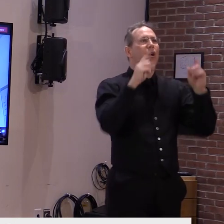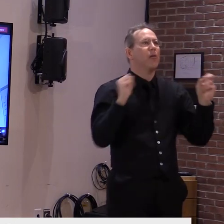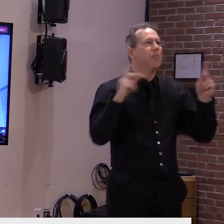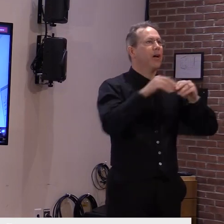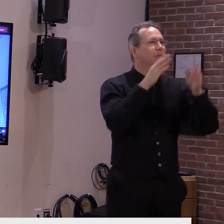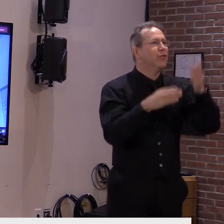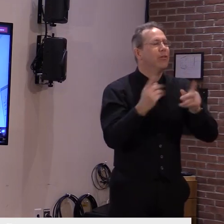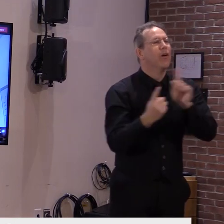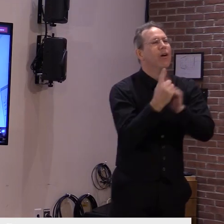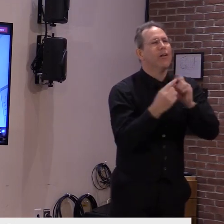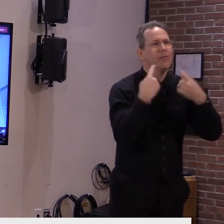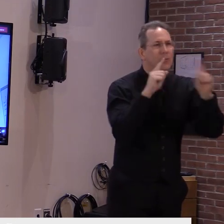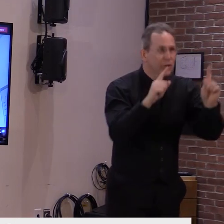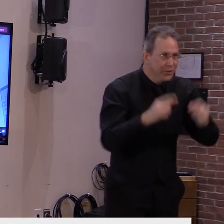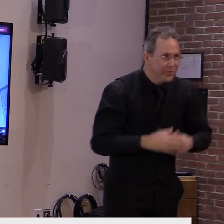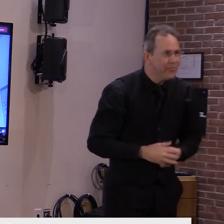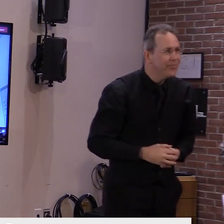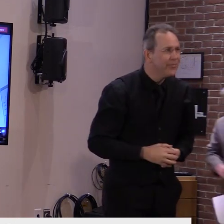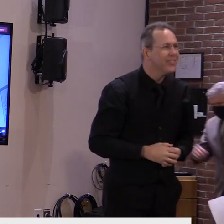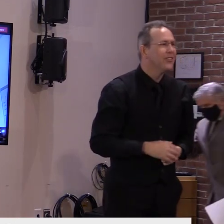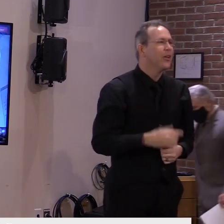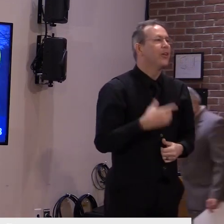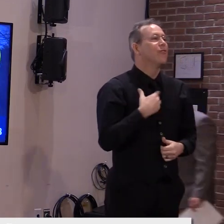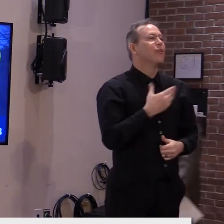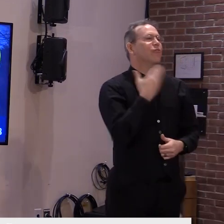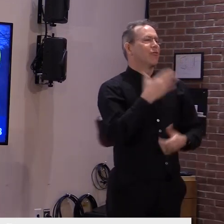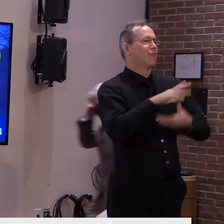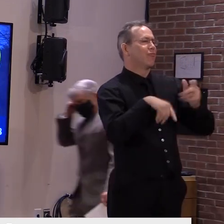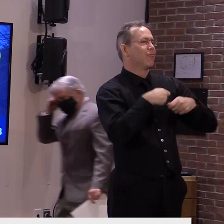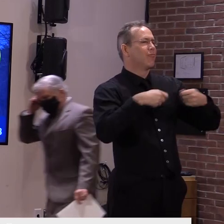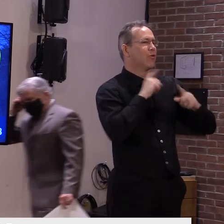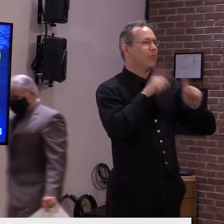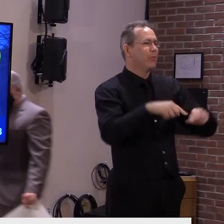concludes my report. I'll now turn it over to Secretary Smith.